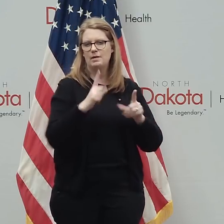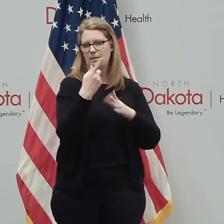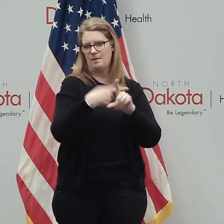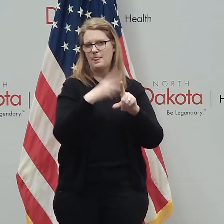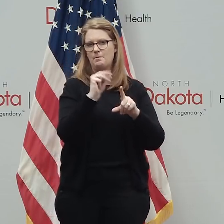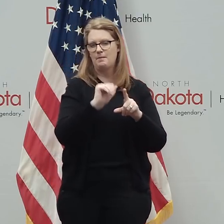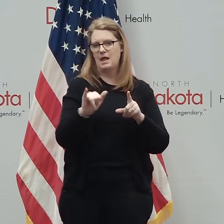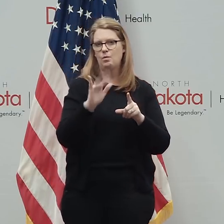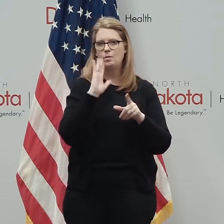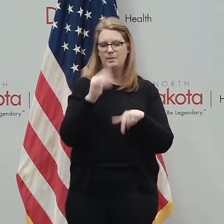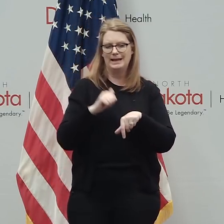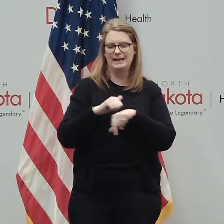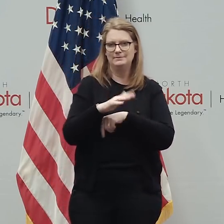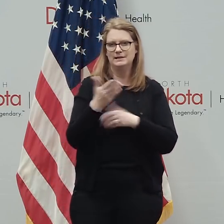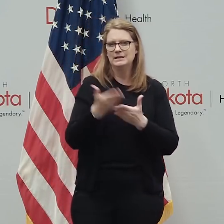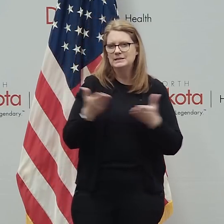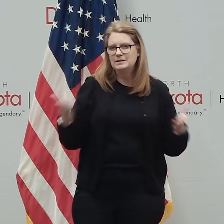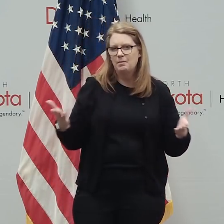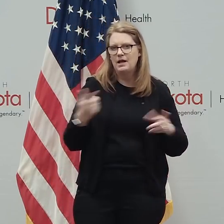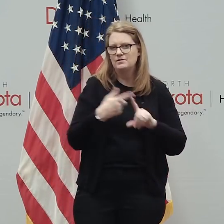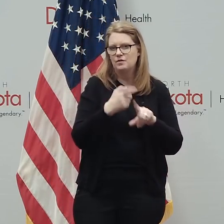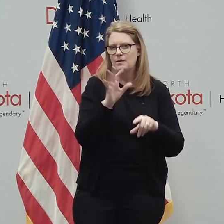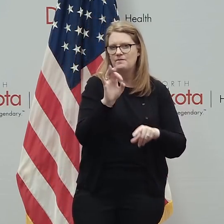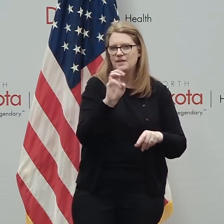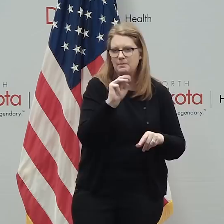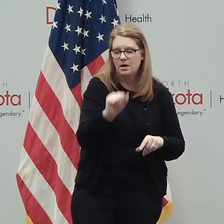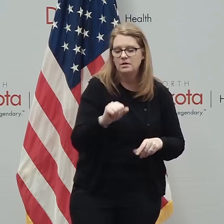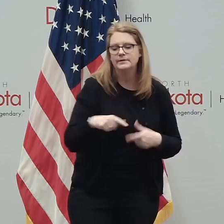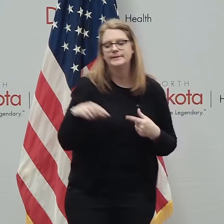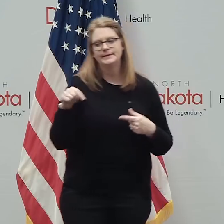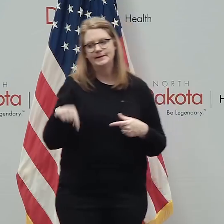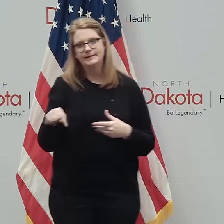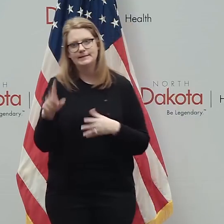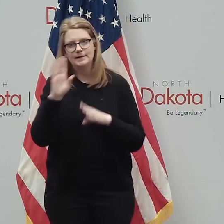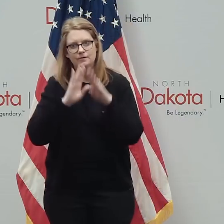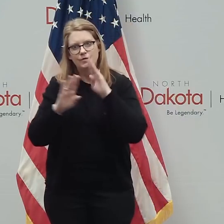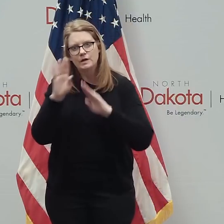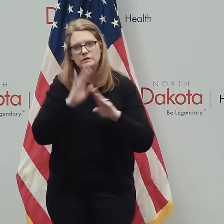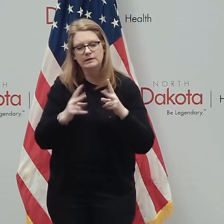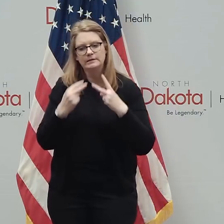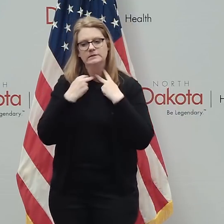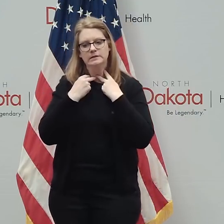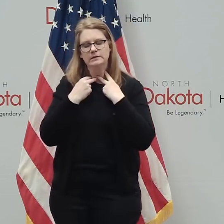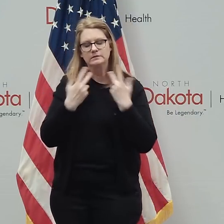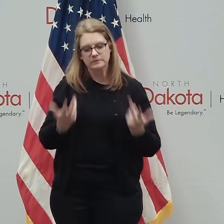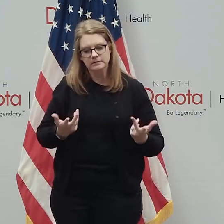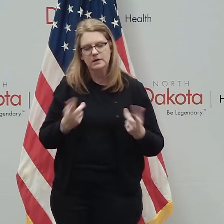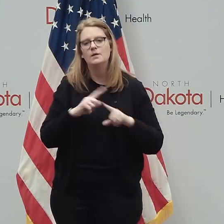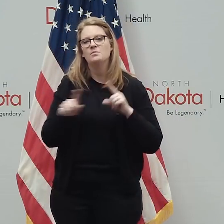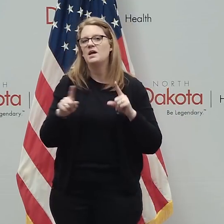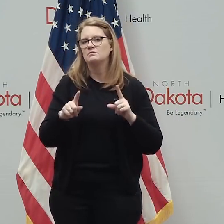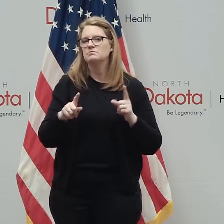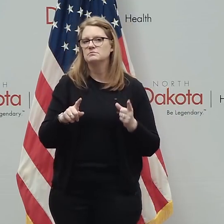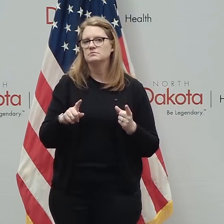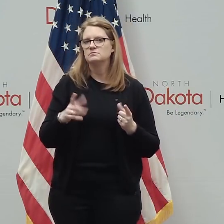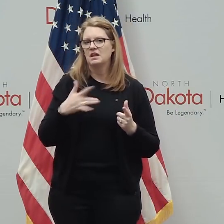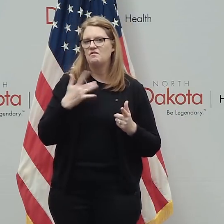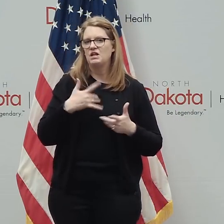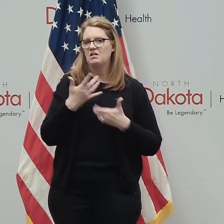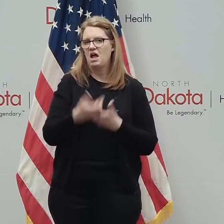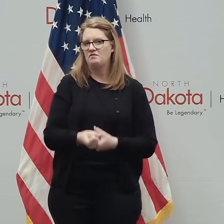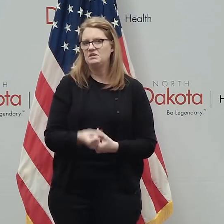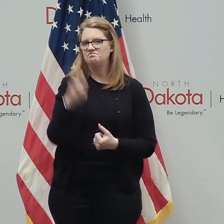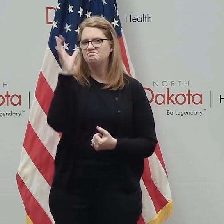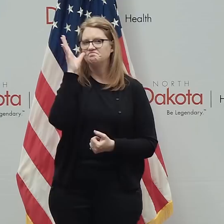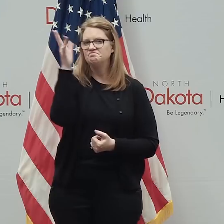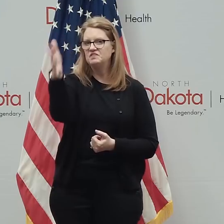So again, we'll have frustrating interruptions like this as we continue to build and scale capacity, but I'm confident in the long term